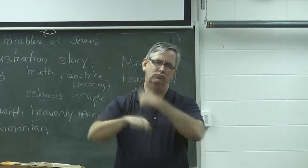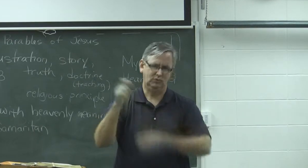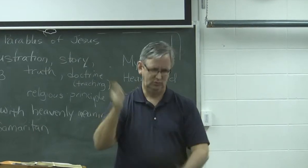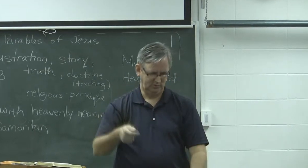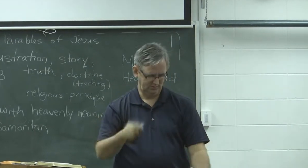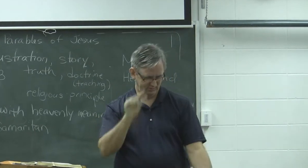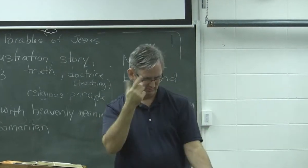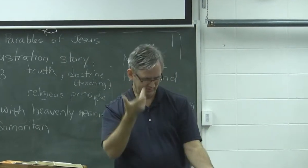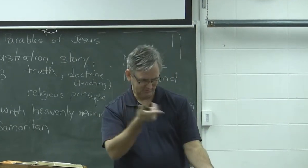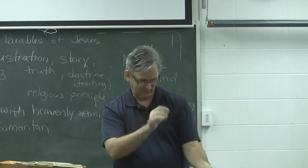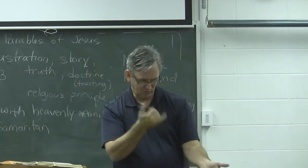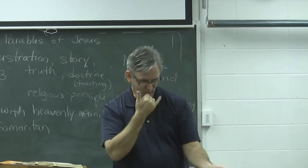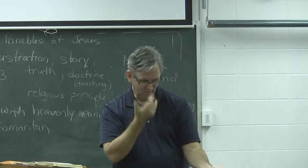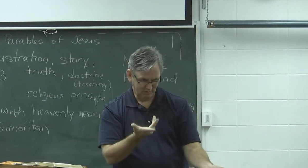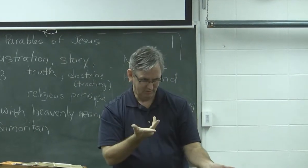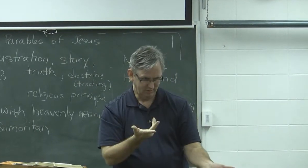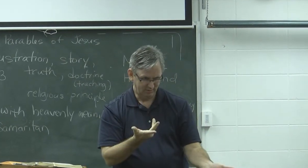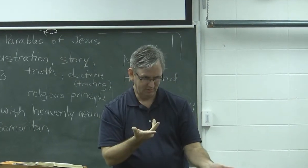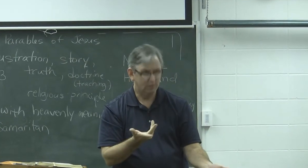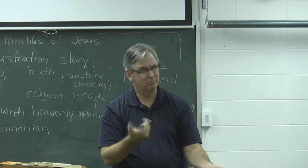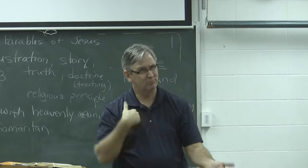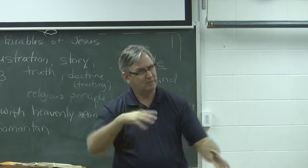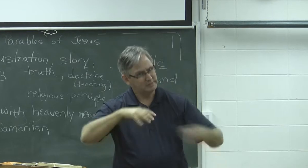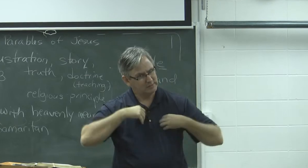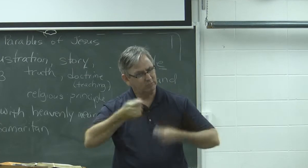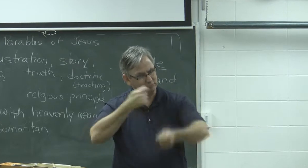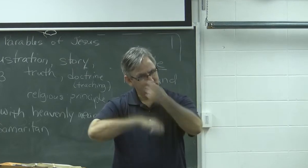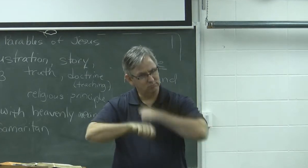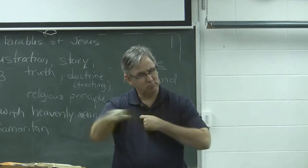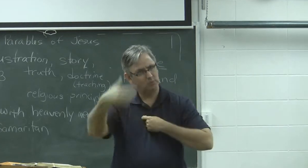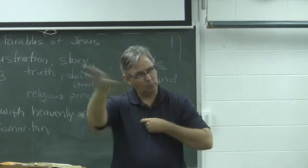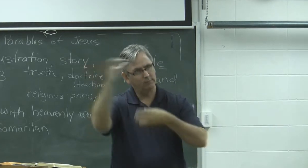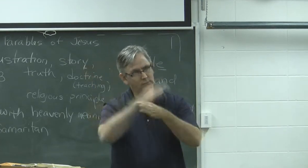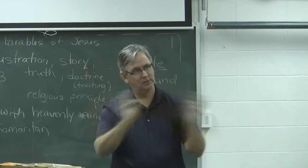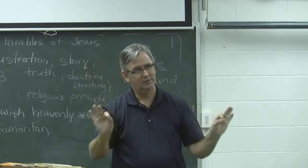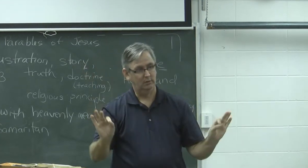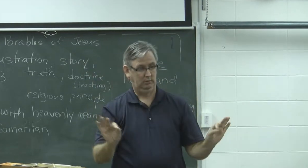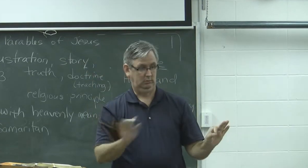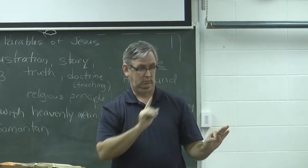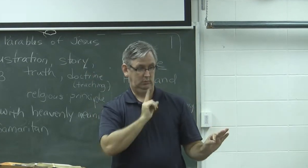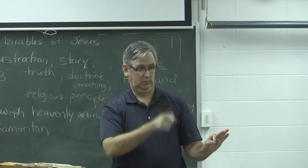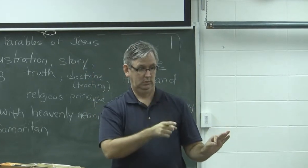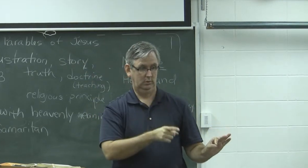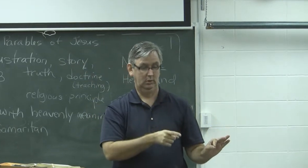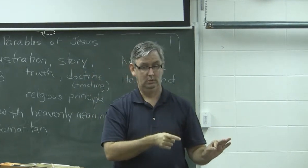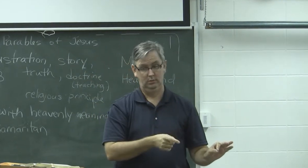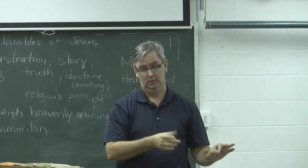and I'm willing to switch places with him, but you did nothing wrong. I want to do this. Really, the judge